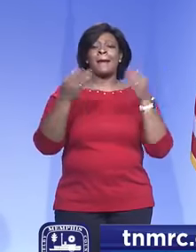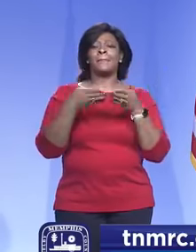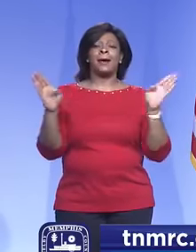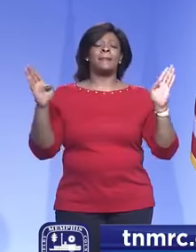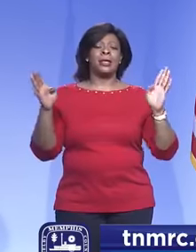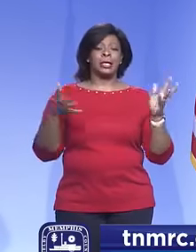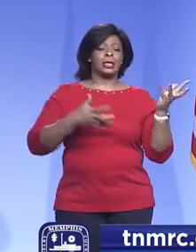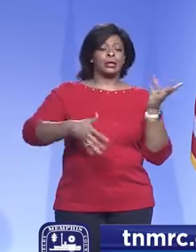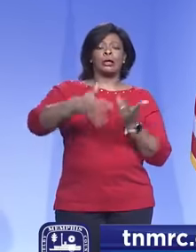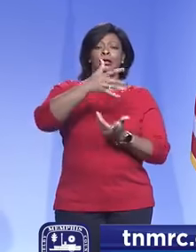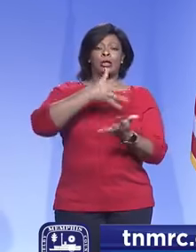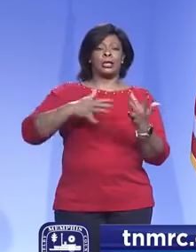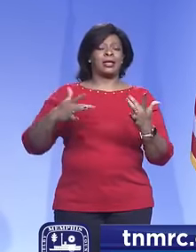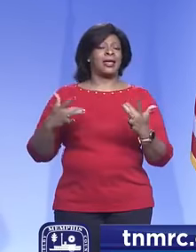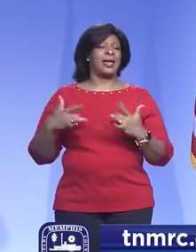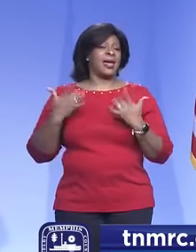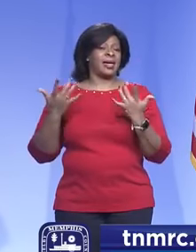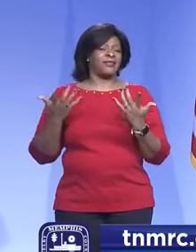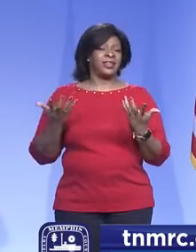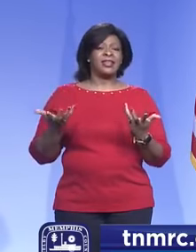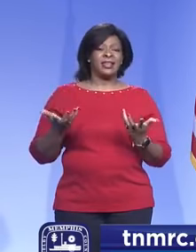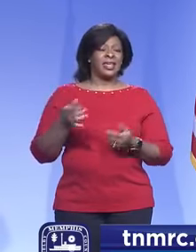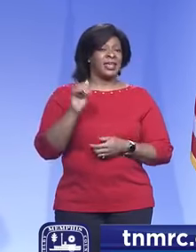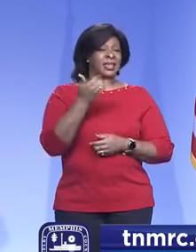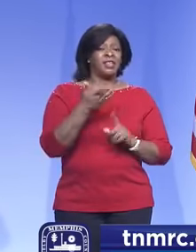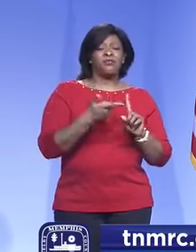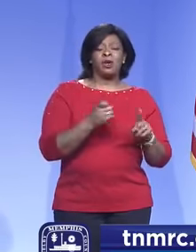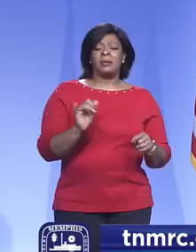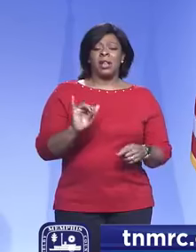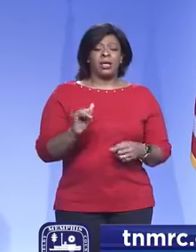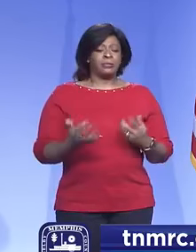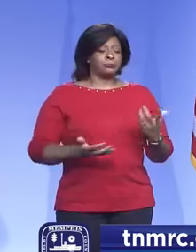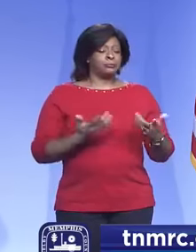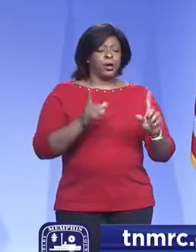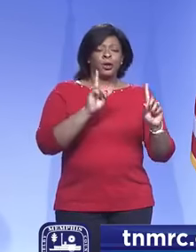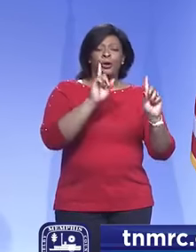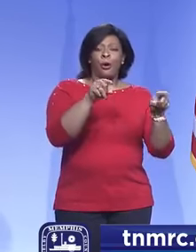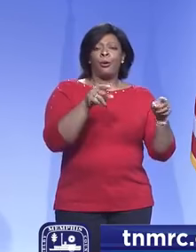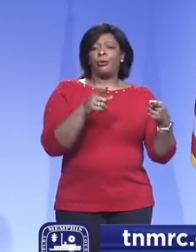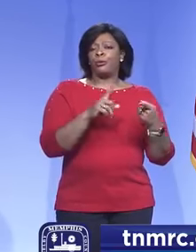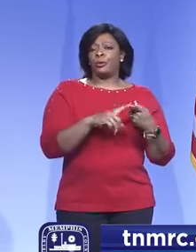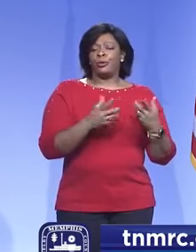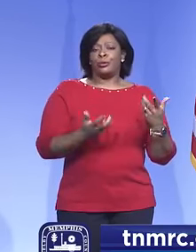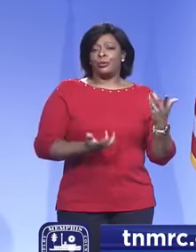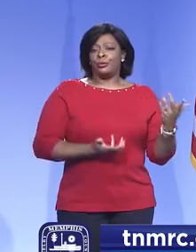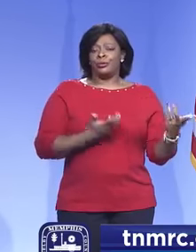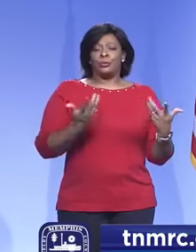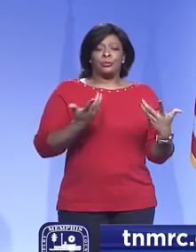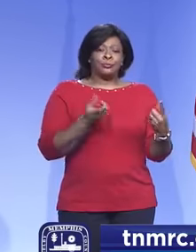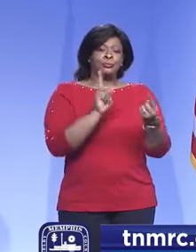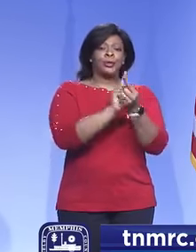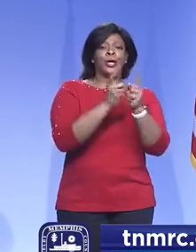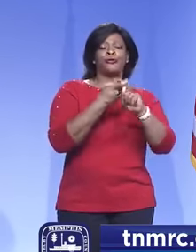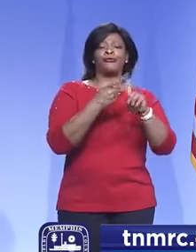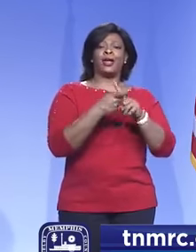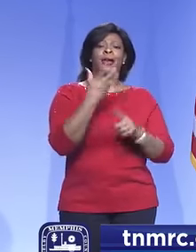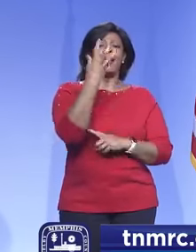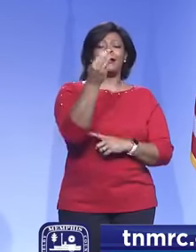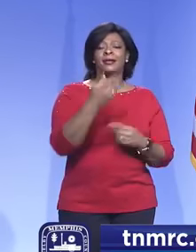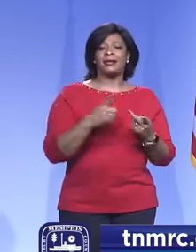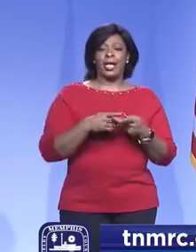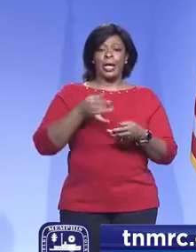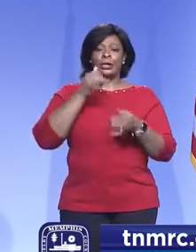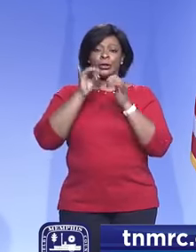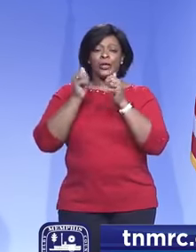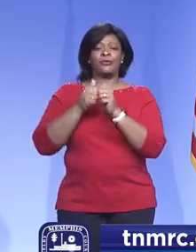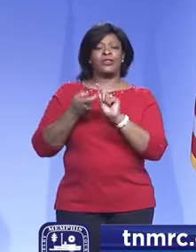or social activities. And that's anything from going to meet with a friend, going to have a